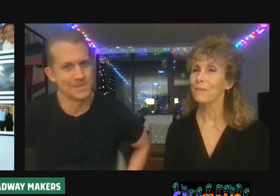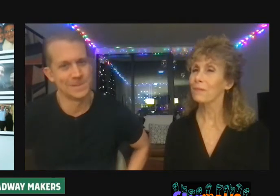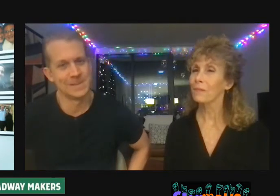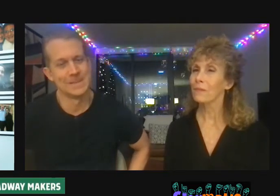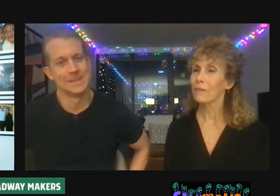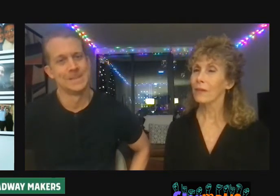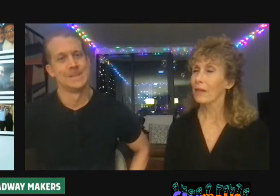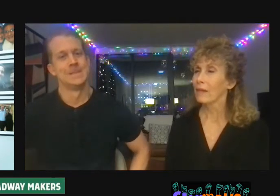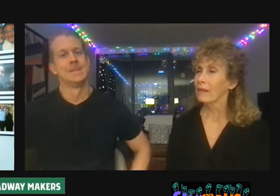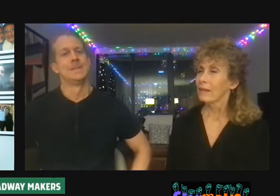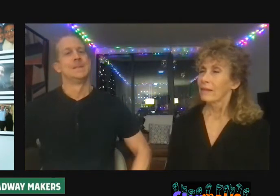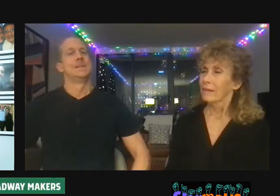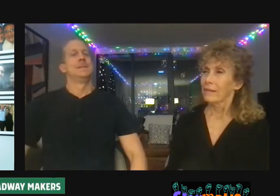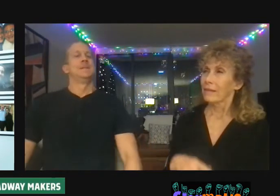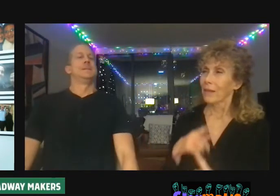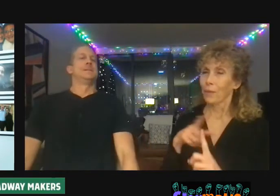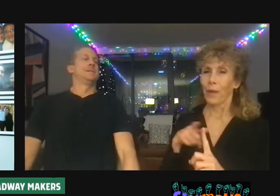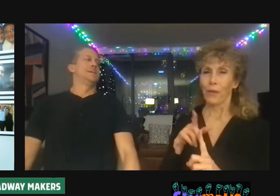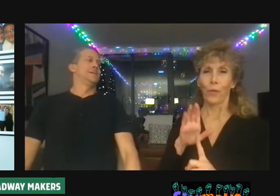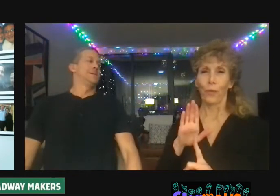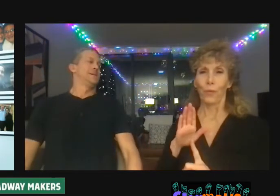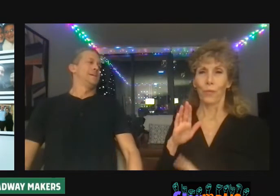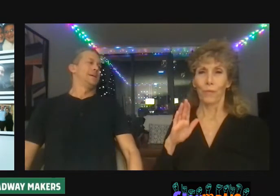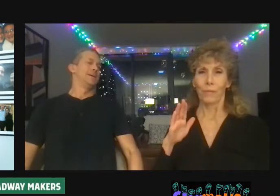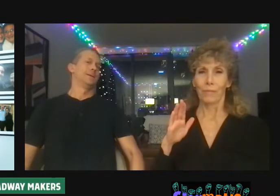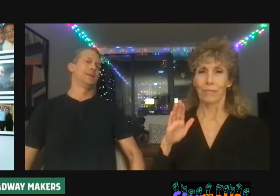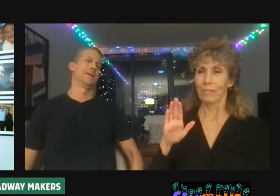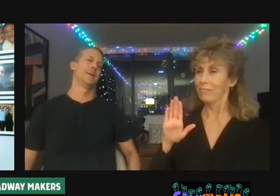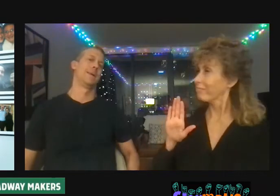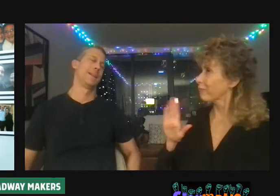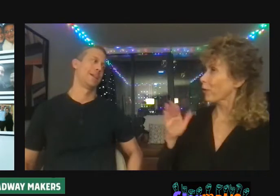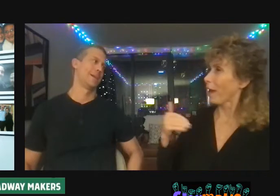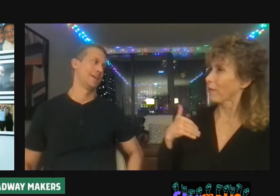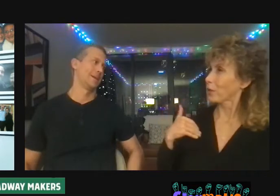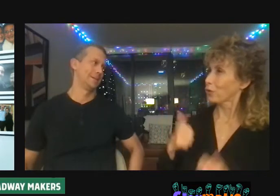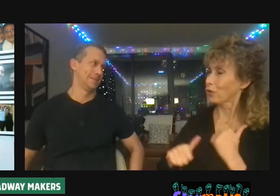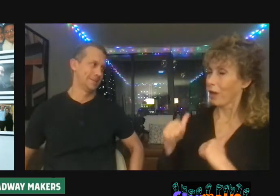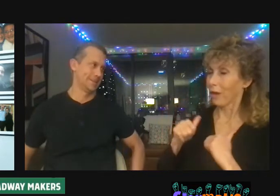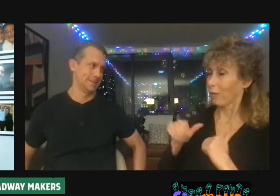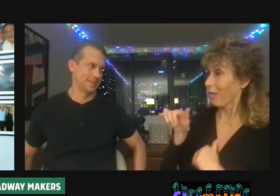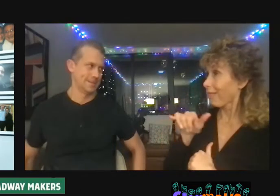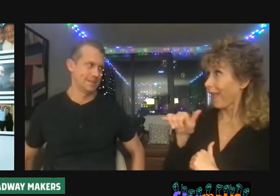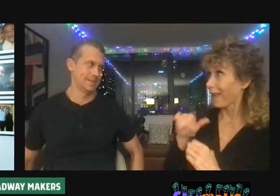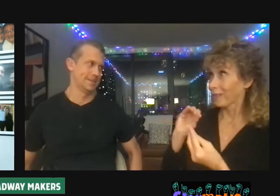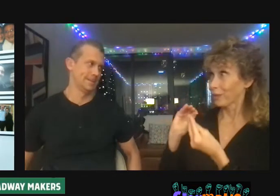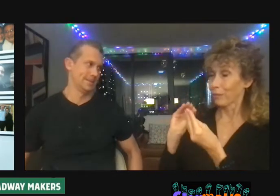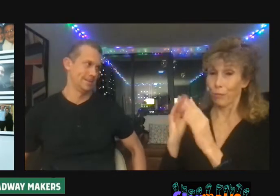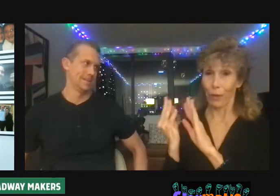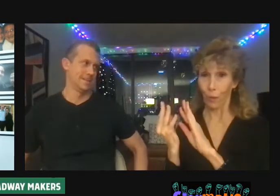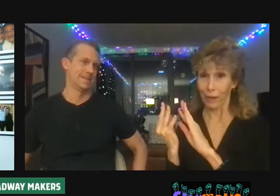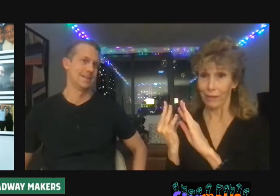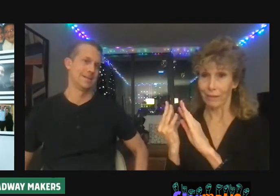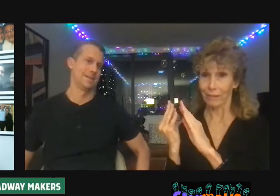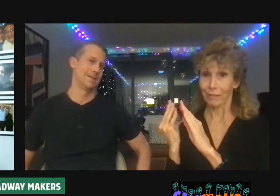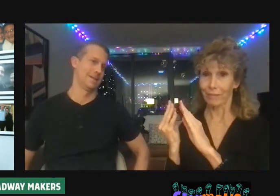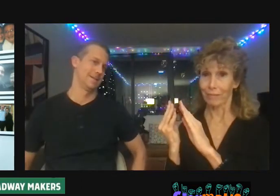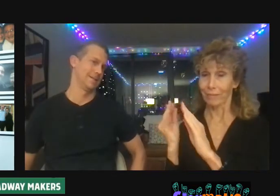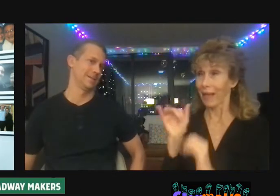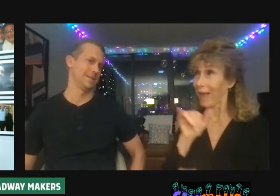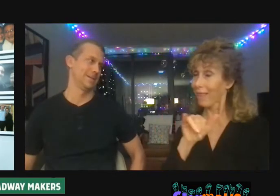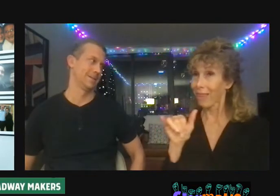When you have a show like Spring Awakening, like To